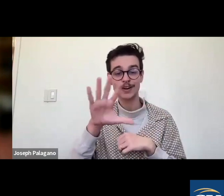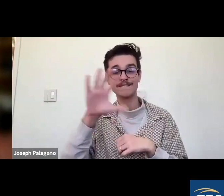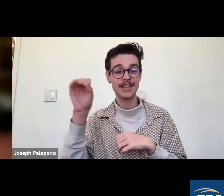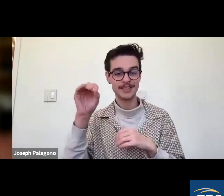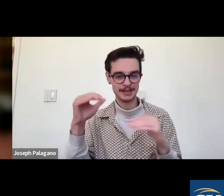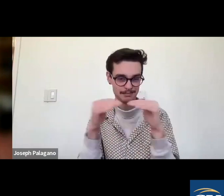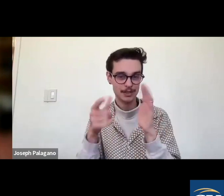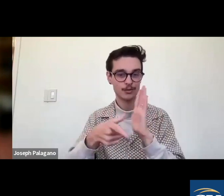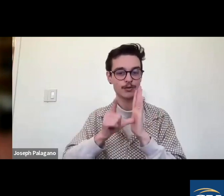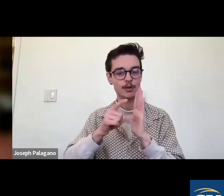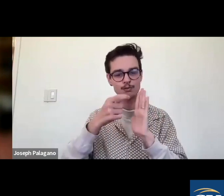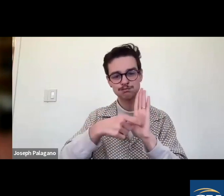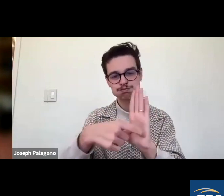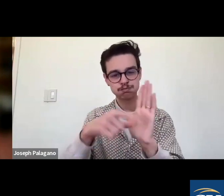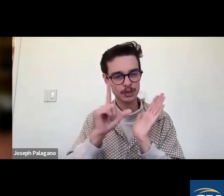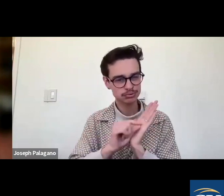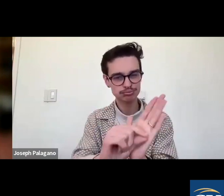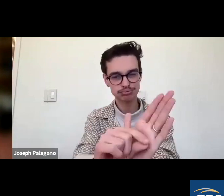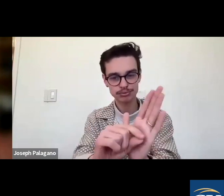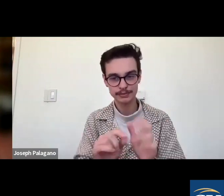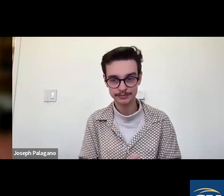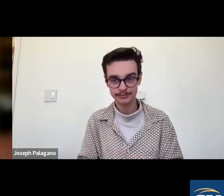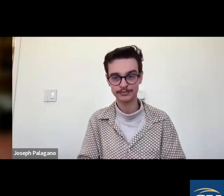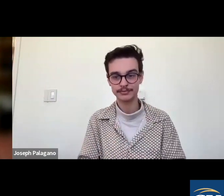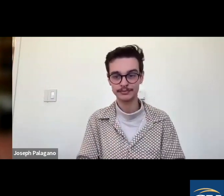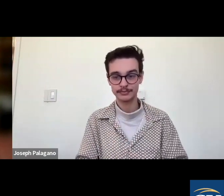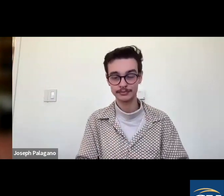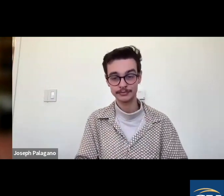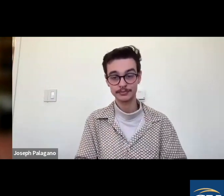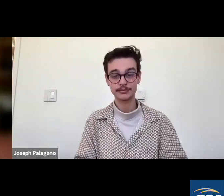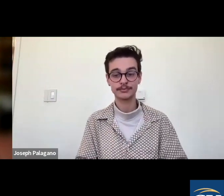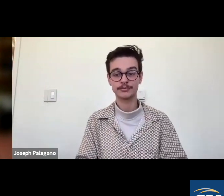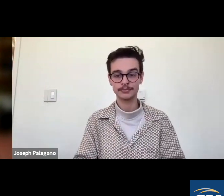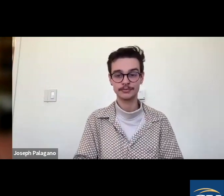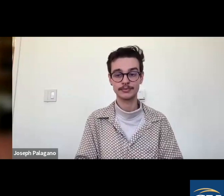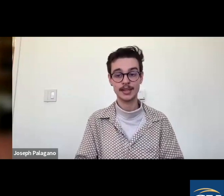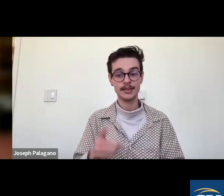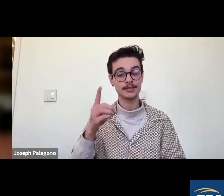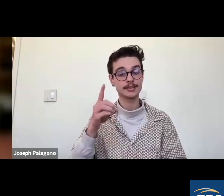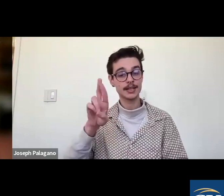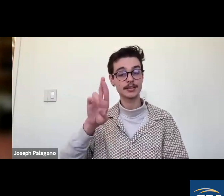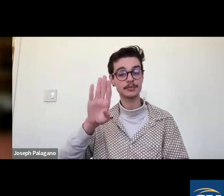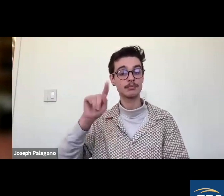From this, Dr. Booth and his collaborators have published over 250 peer-reviewed works.